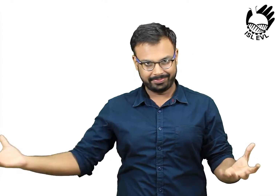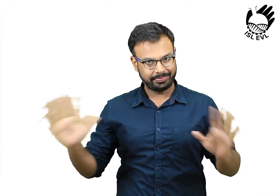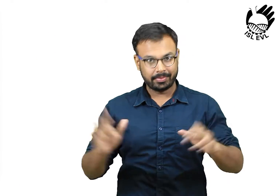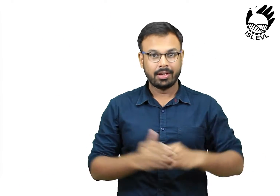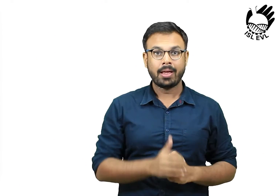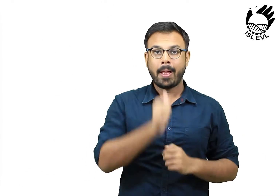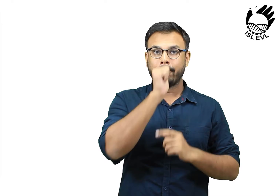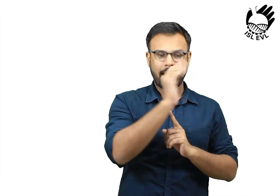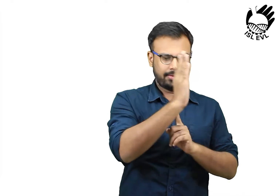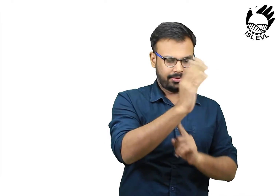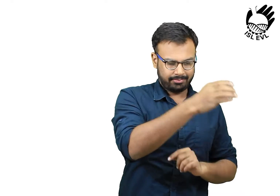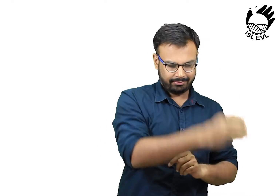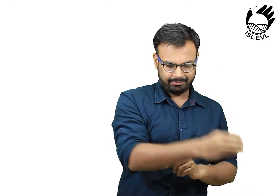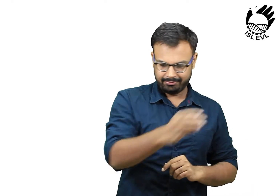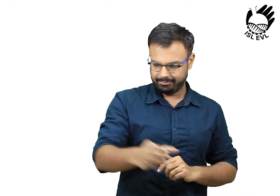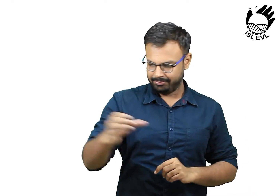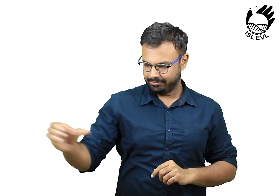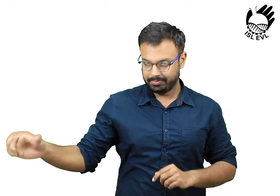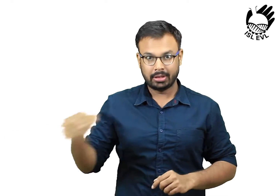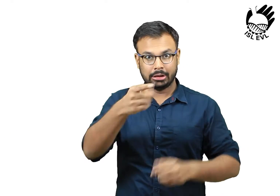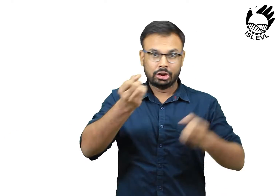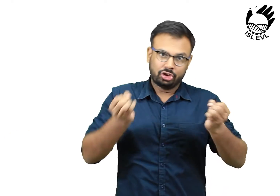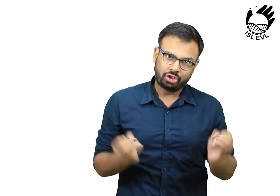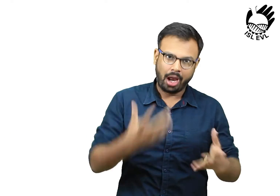and part 2 dissolving and saturating our samples.